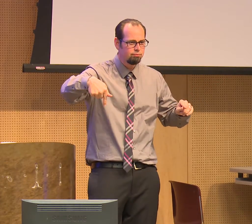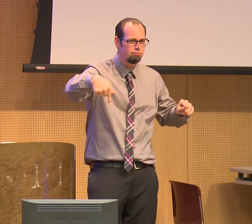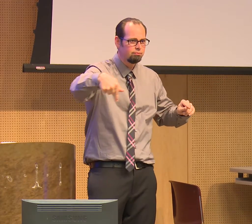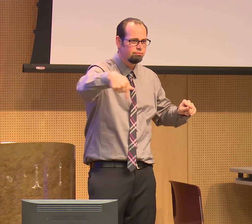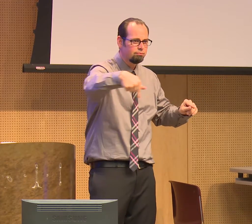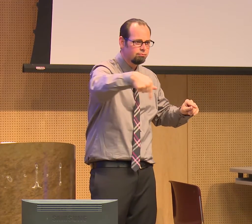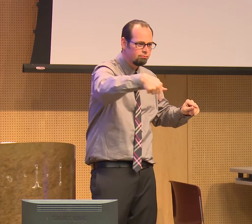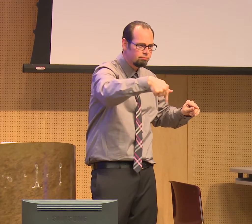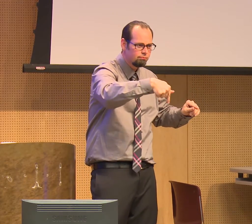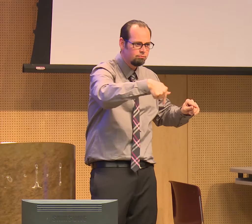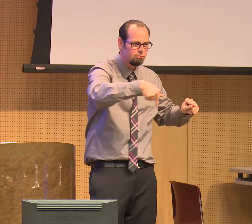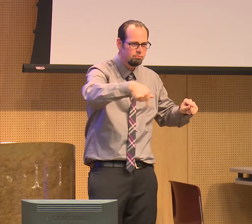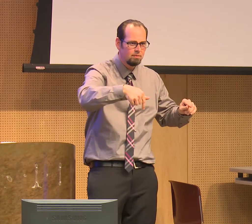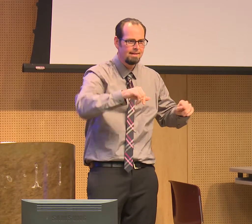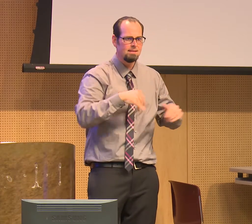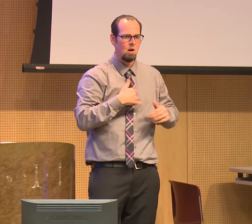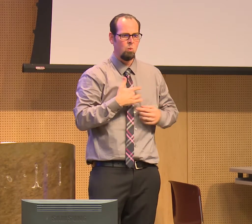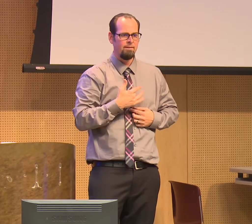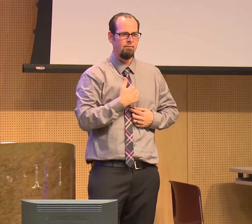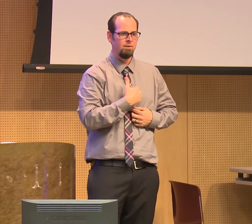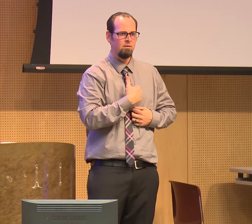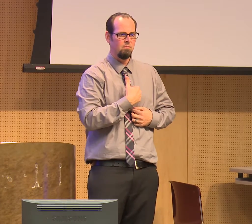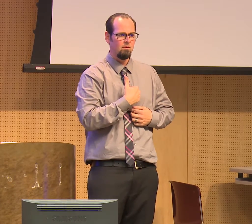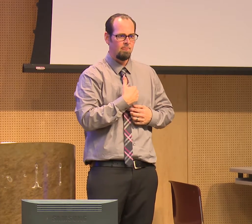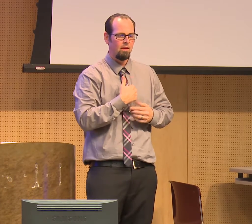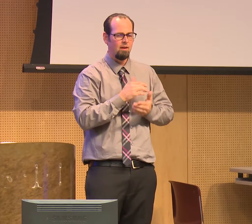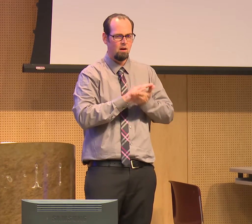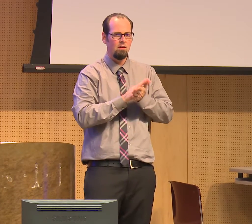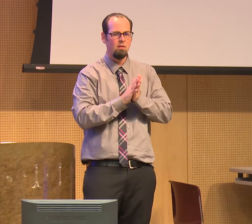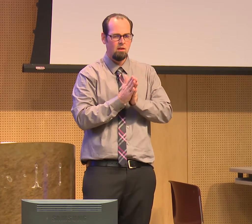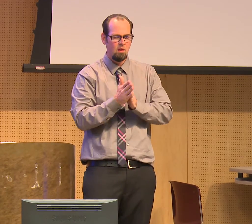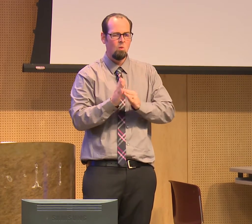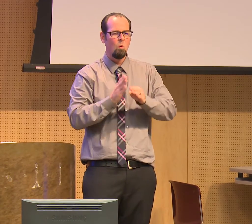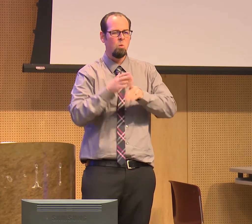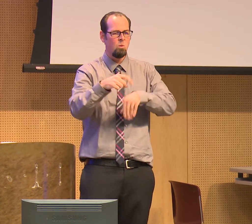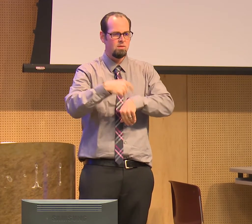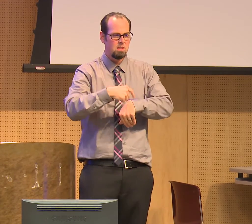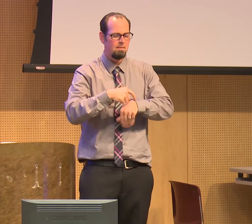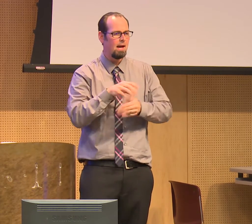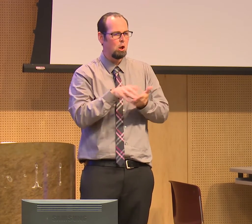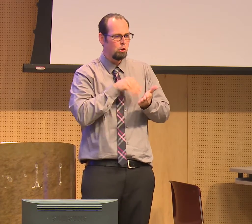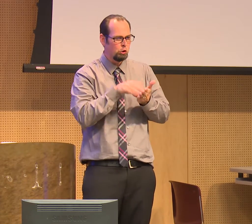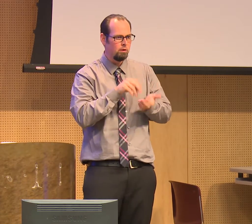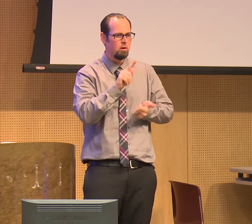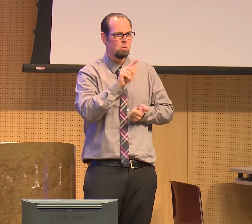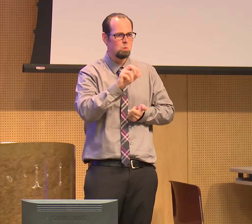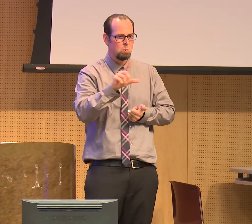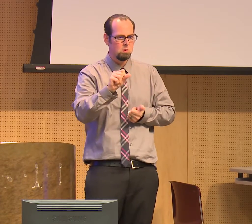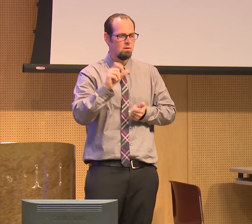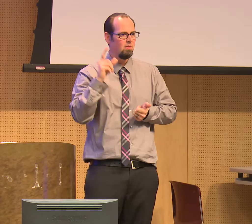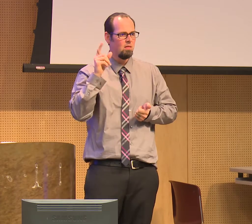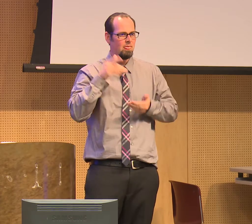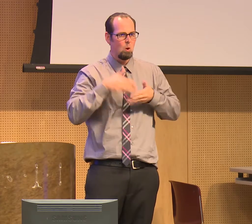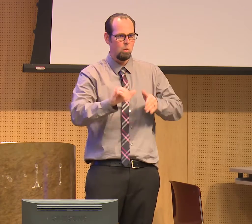rhythm as they were going about their machining work. It took time to learn how the